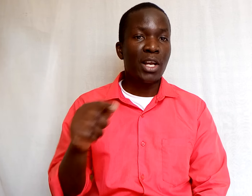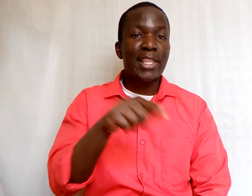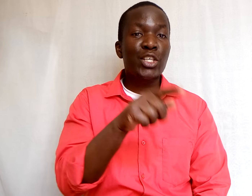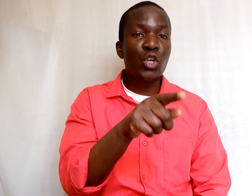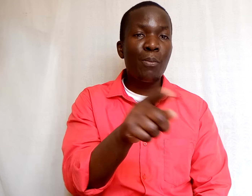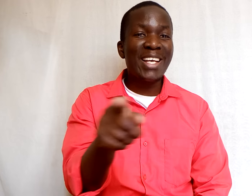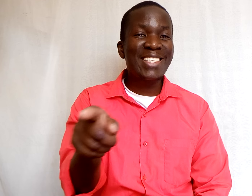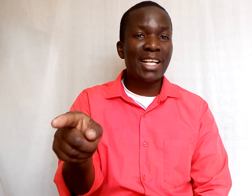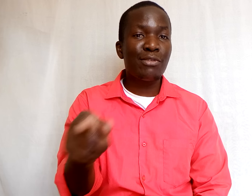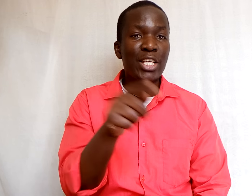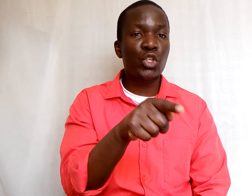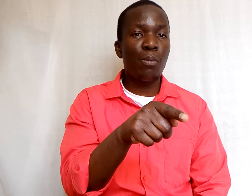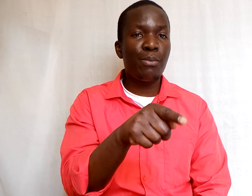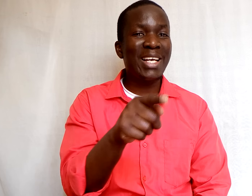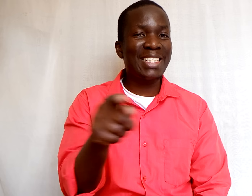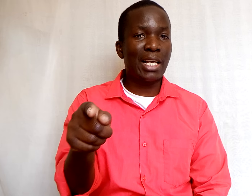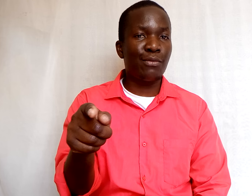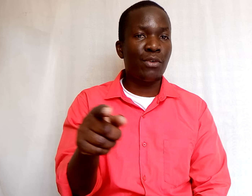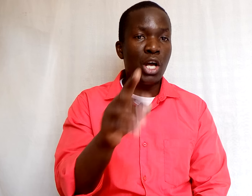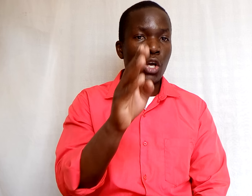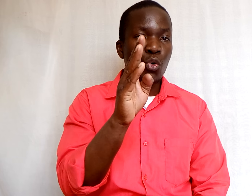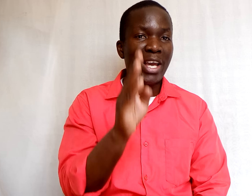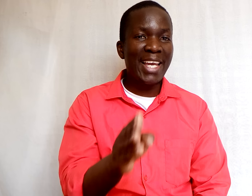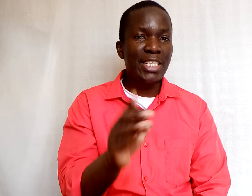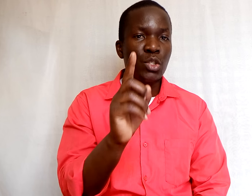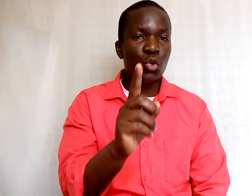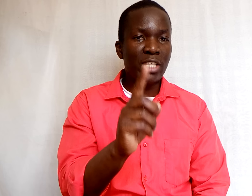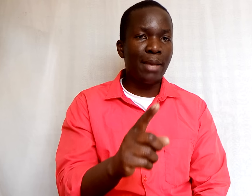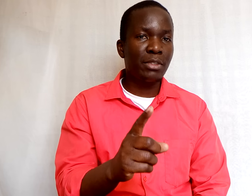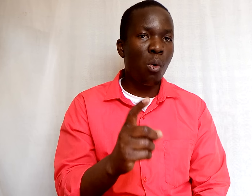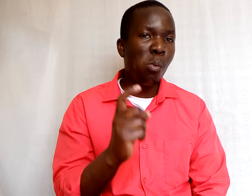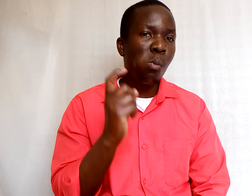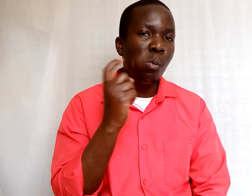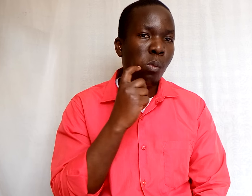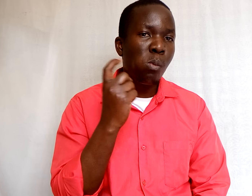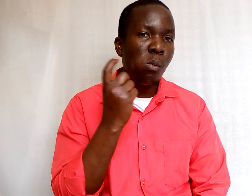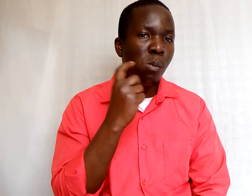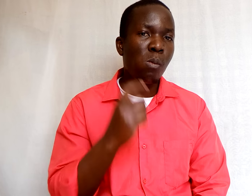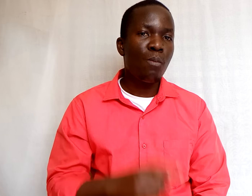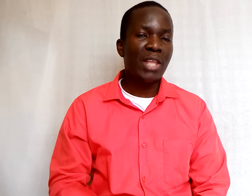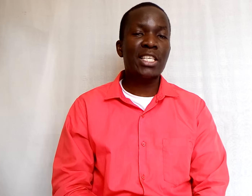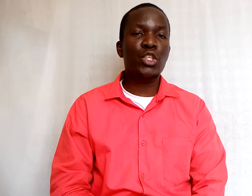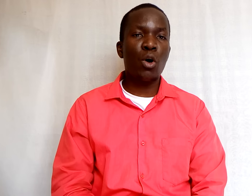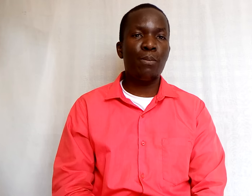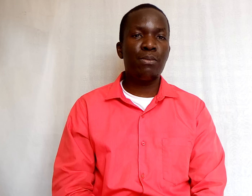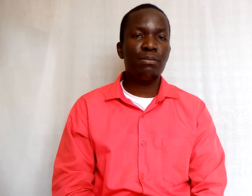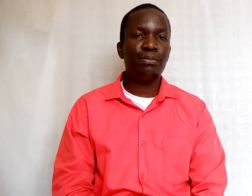The shop itself, you hit 2 times. That's the shop.